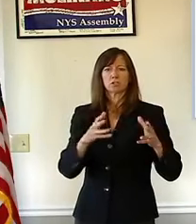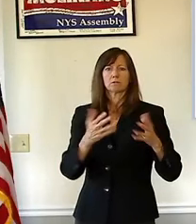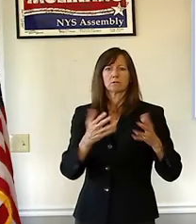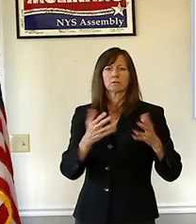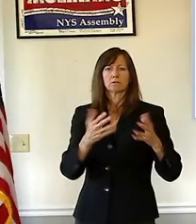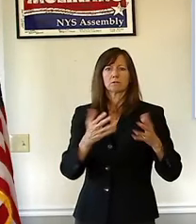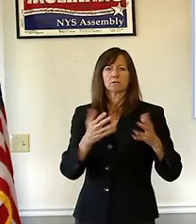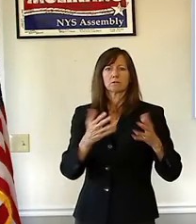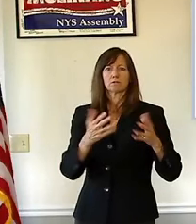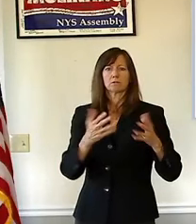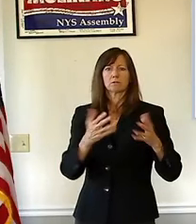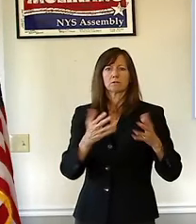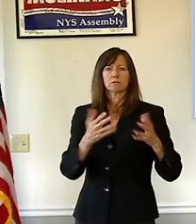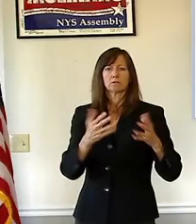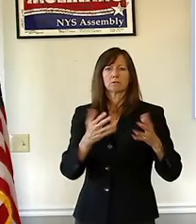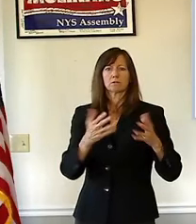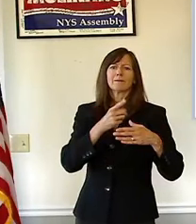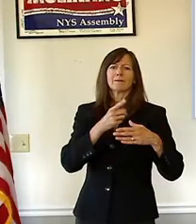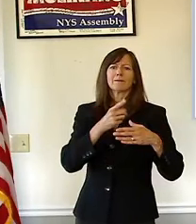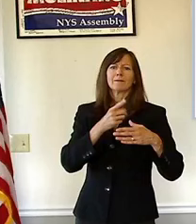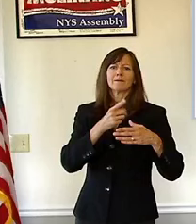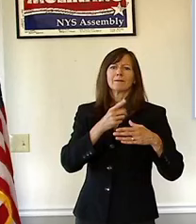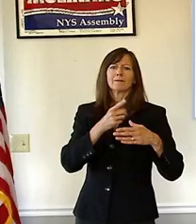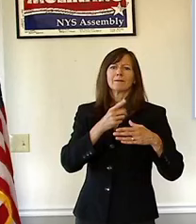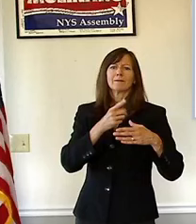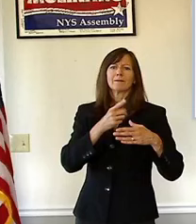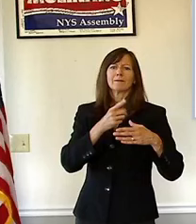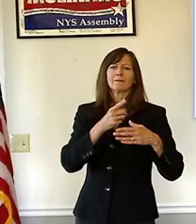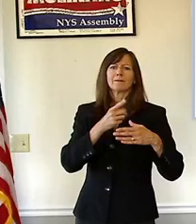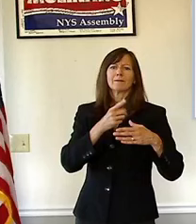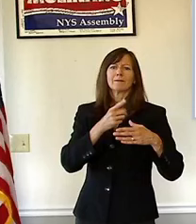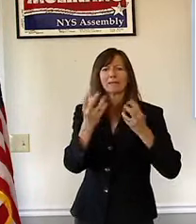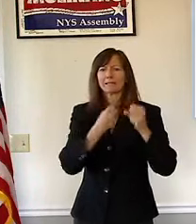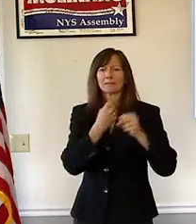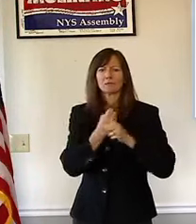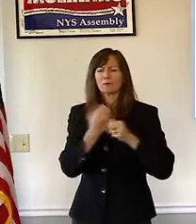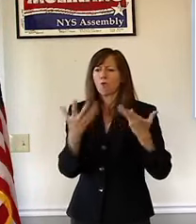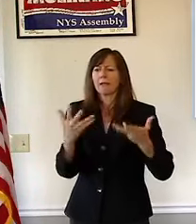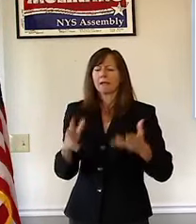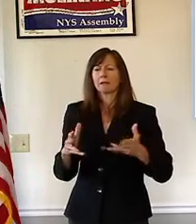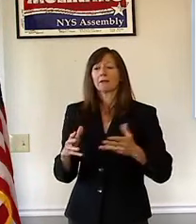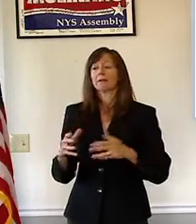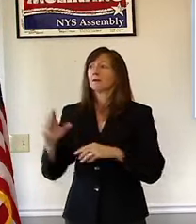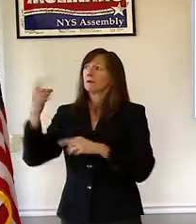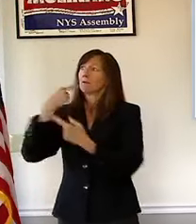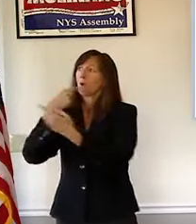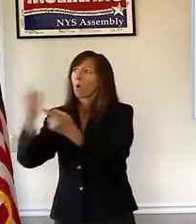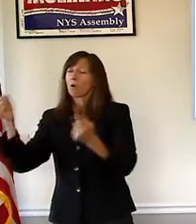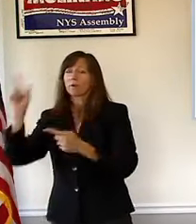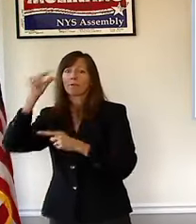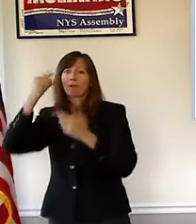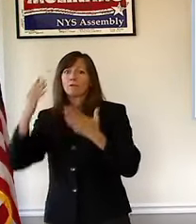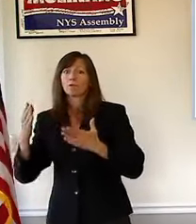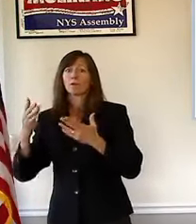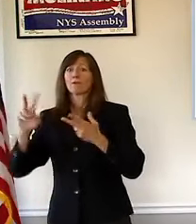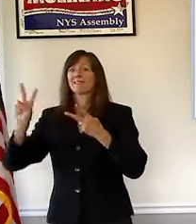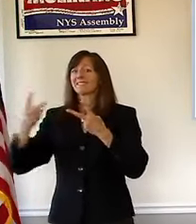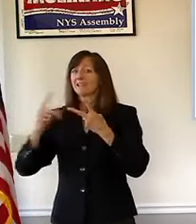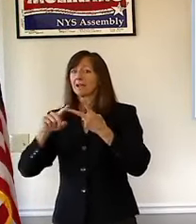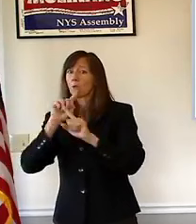time. Since this order was put out by the governor and since the second order was put out by the